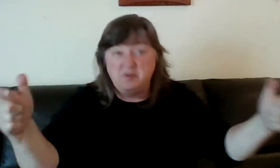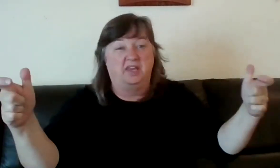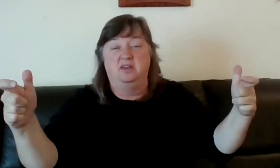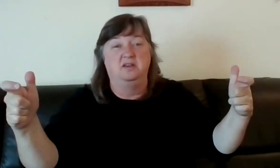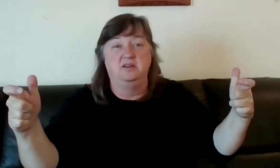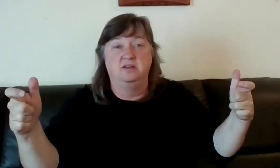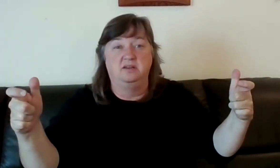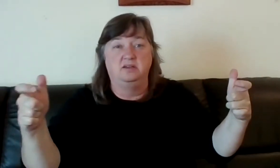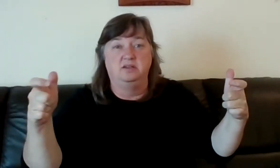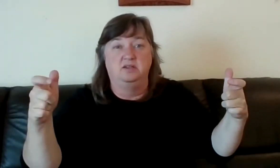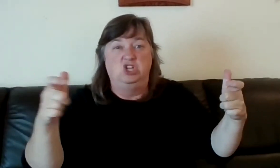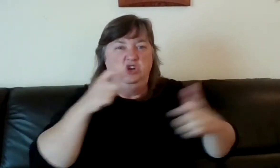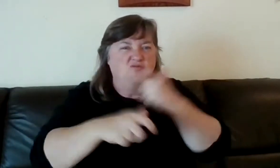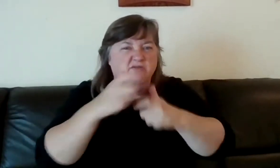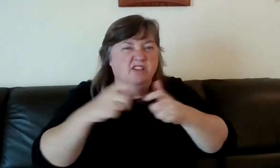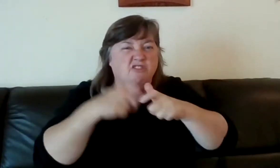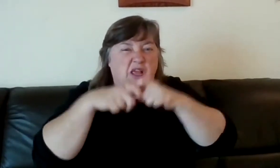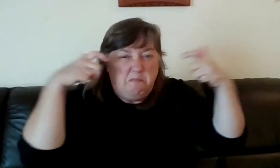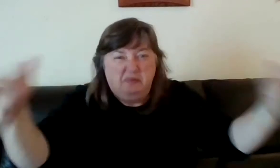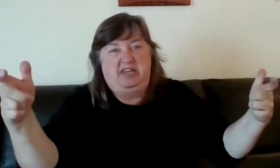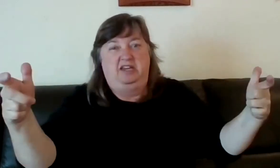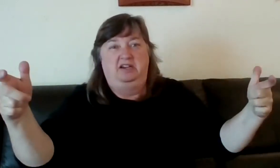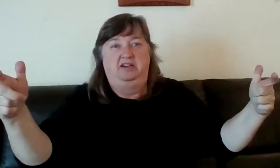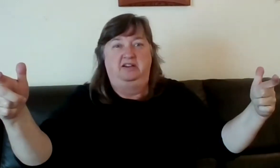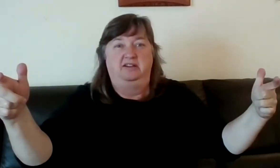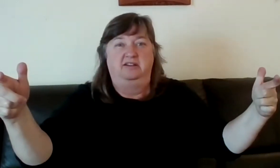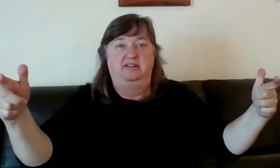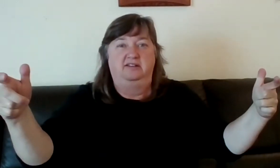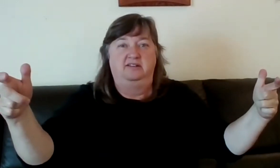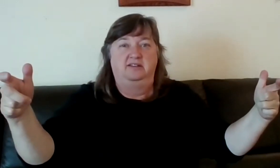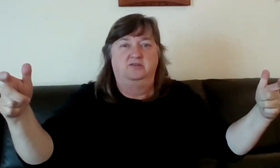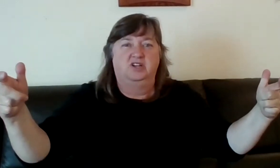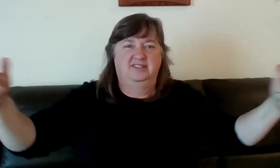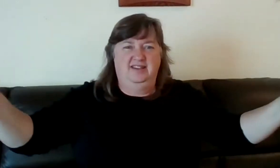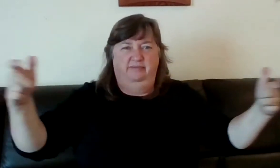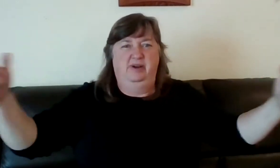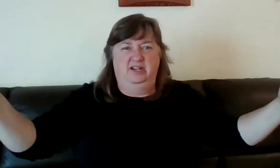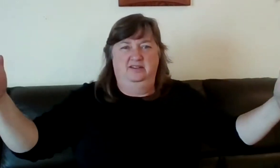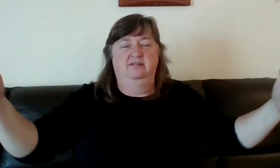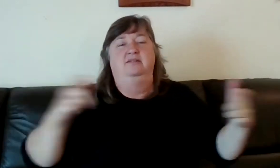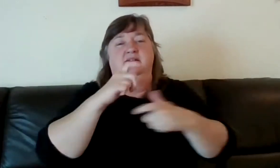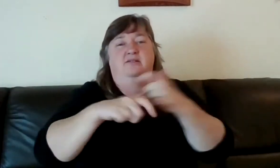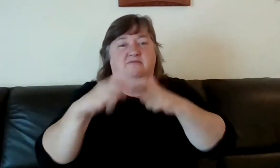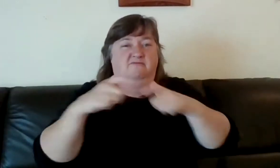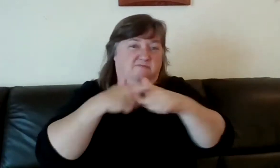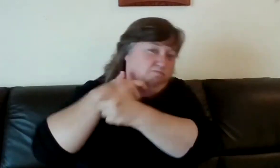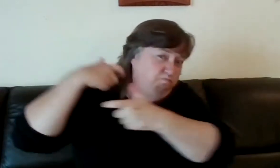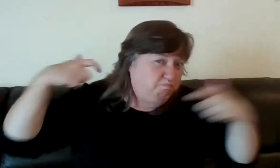Big. Really, really, really big. Trying to stay in my box here.